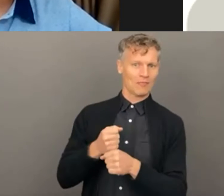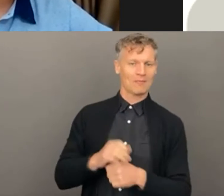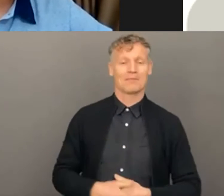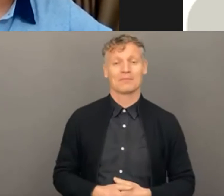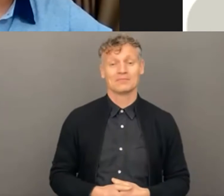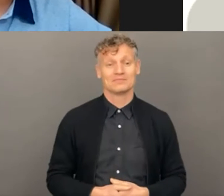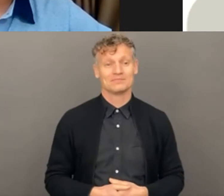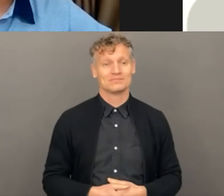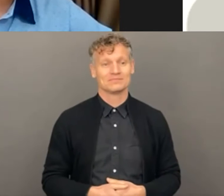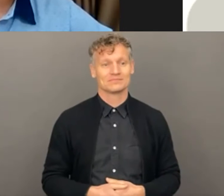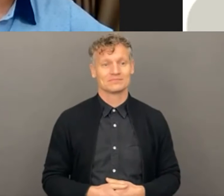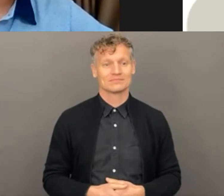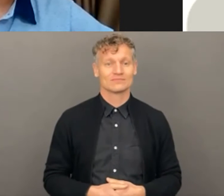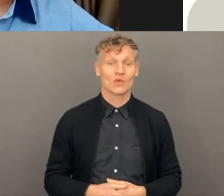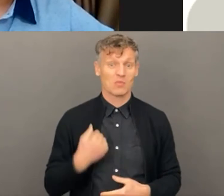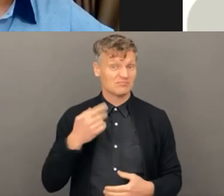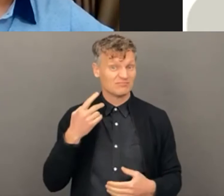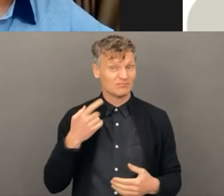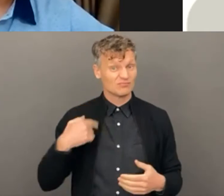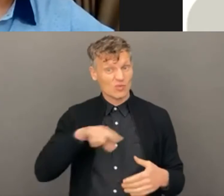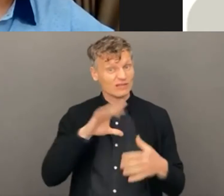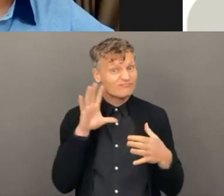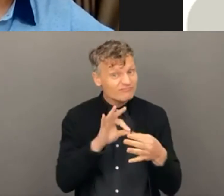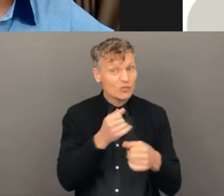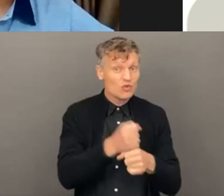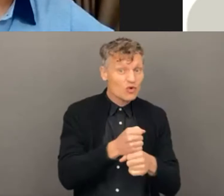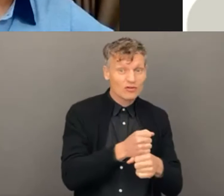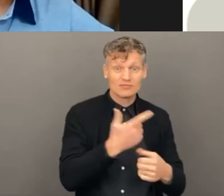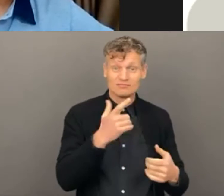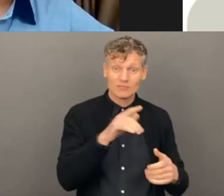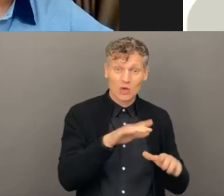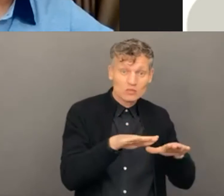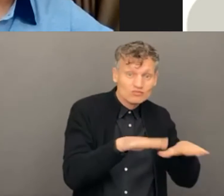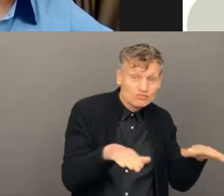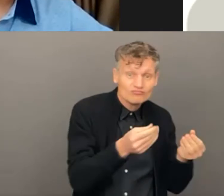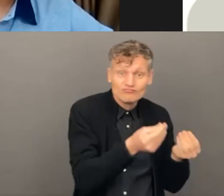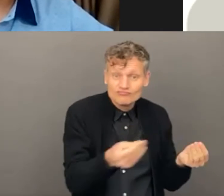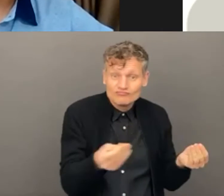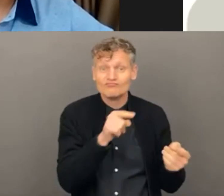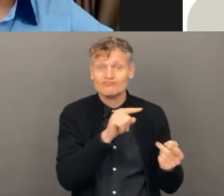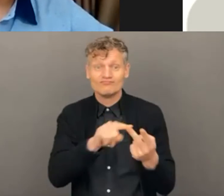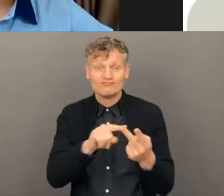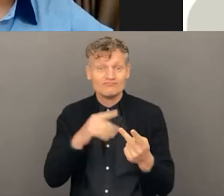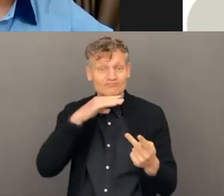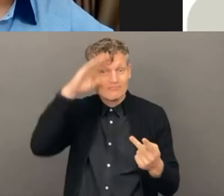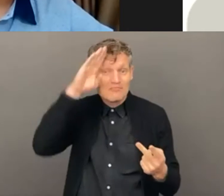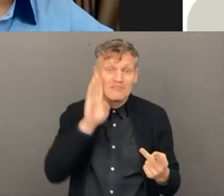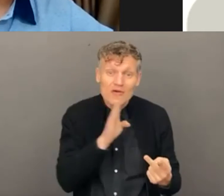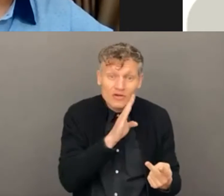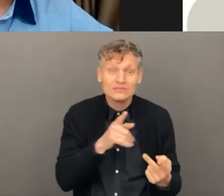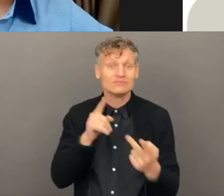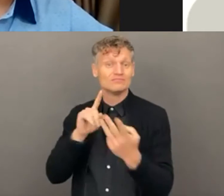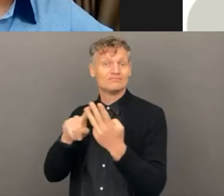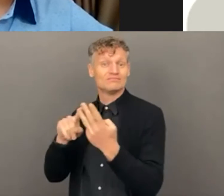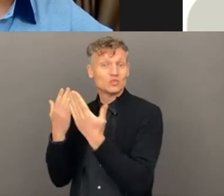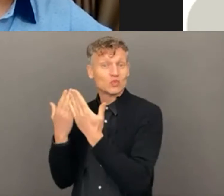students and the parents and the schools. Thank you. Lovely, Quay, and we wish you a good continuation with